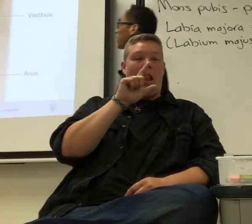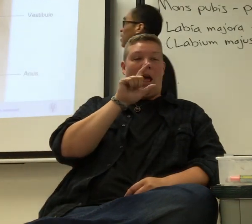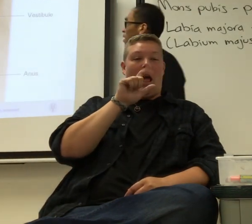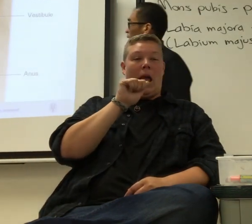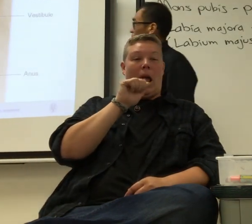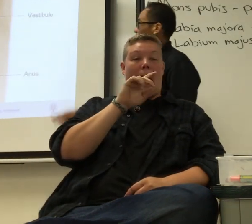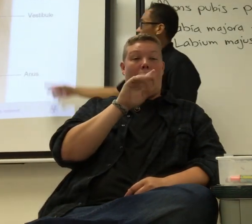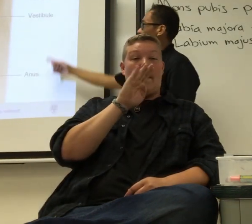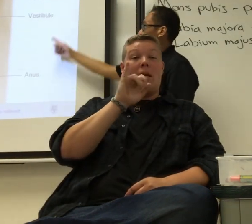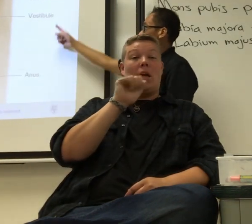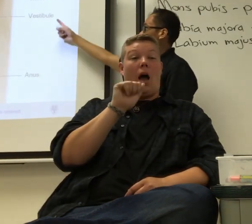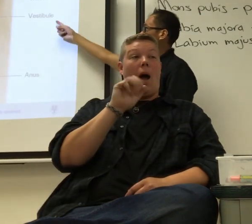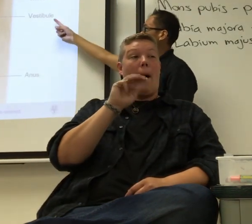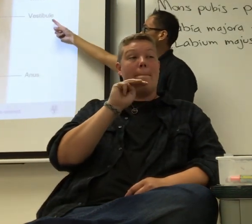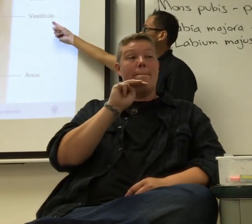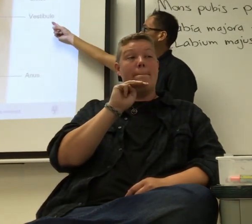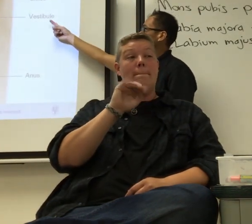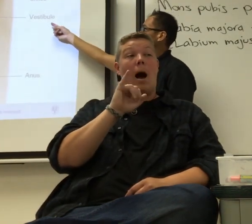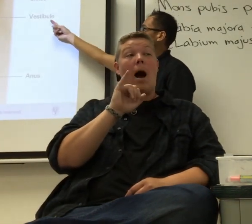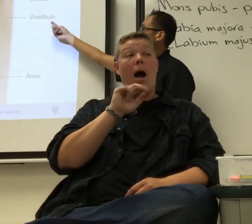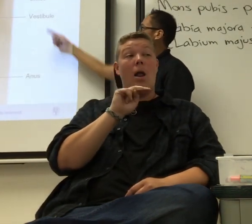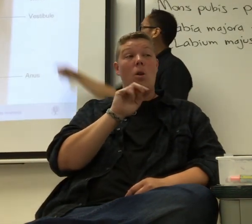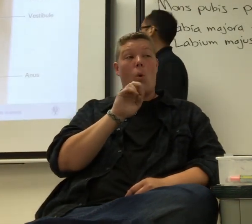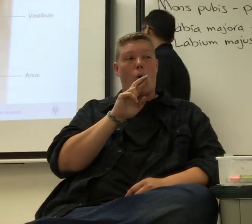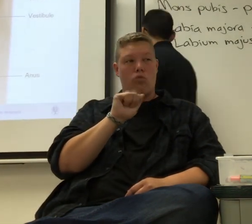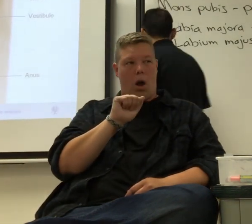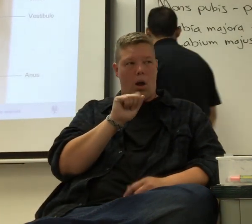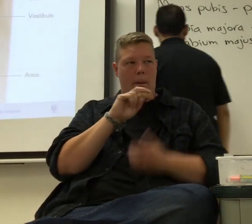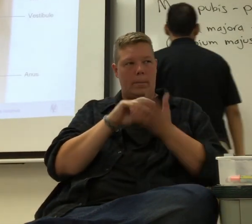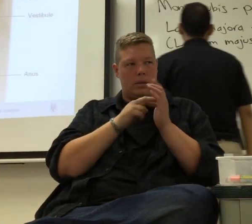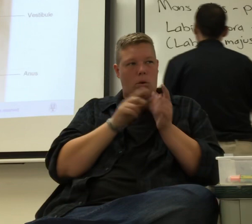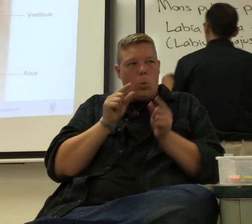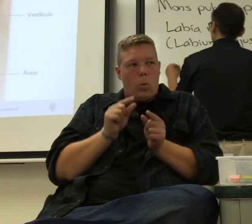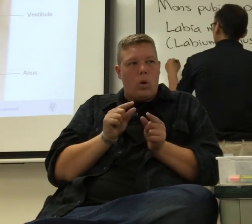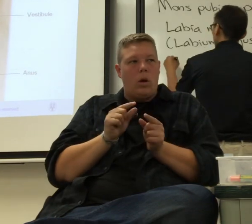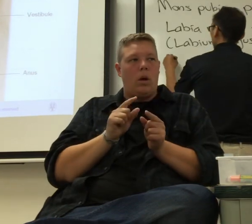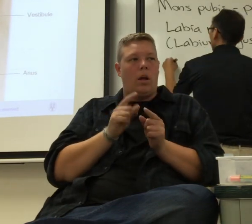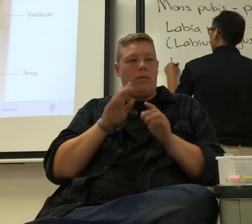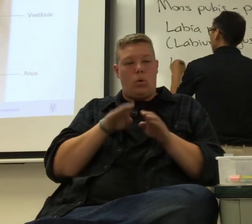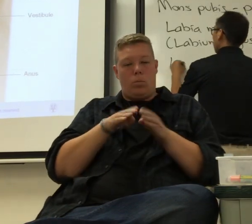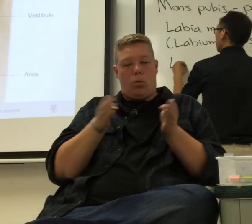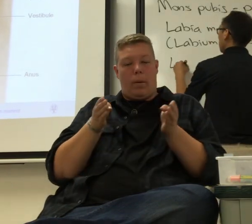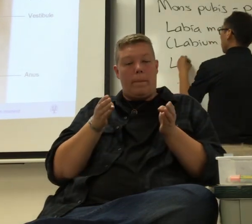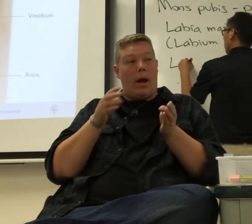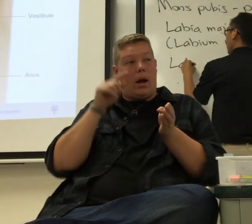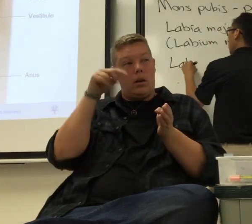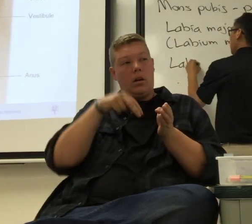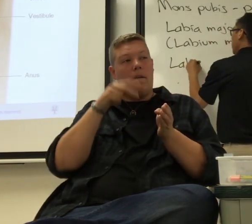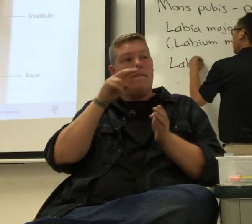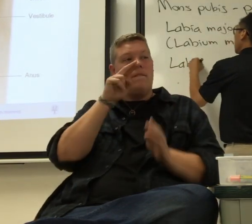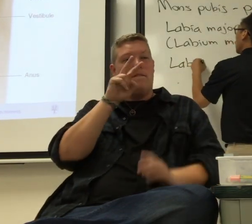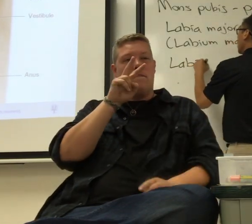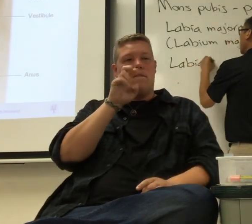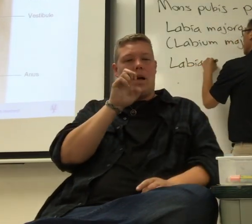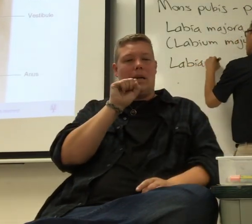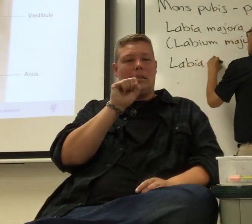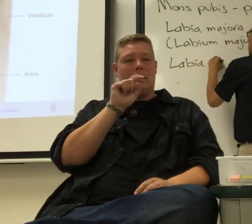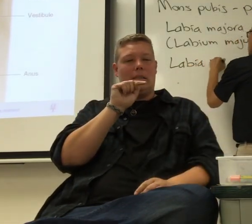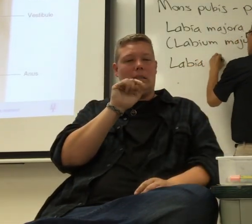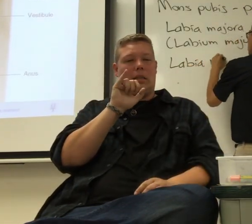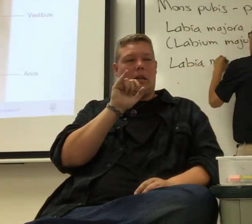see they contain a space called the vestibule. So